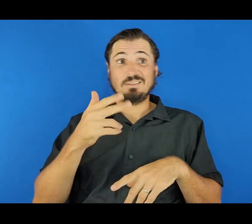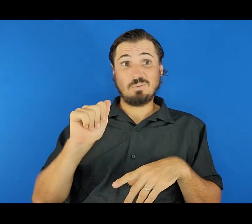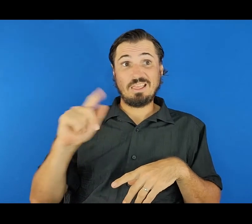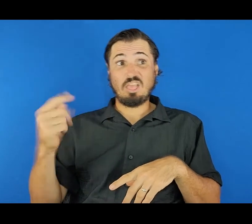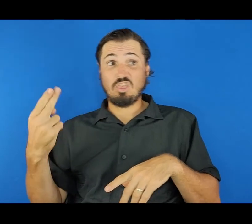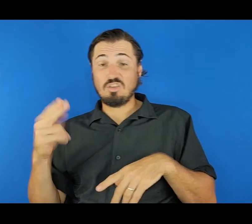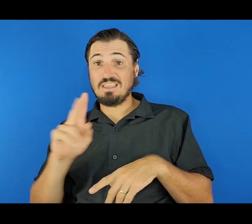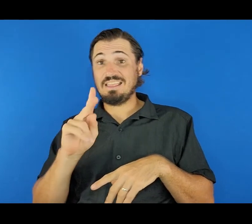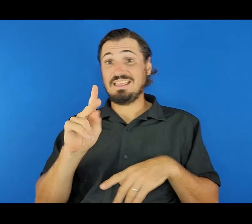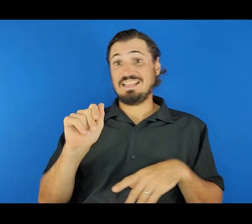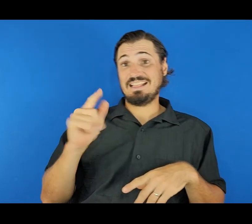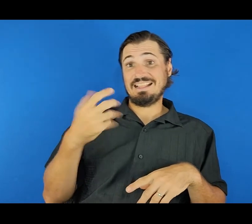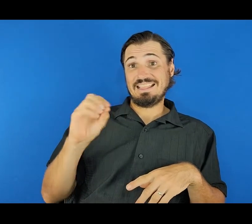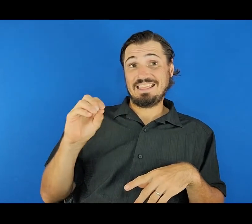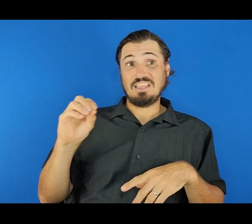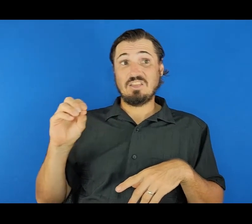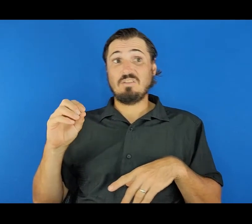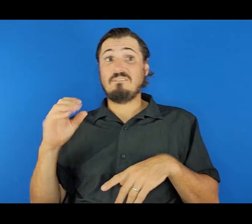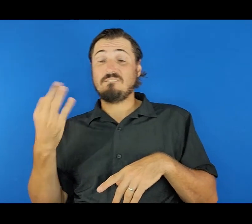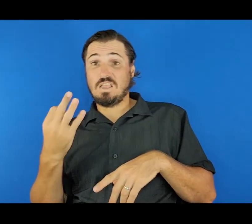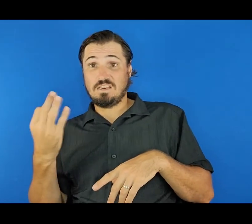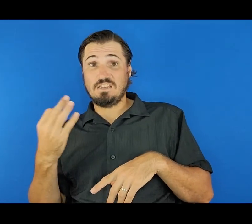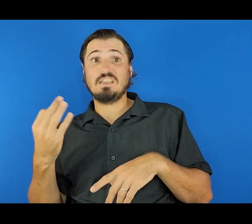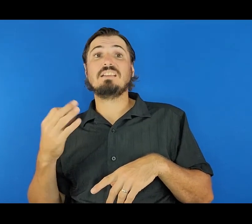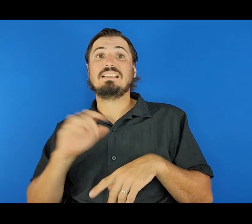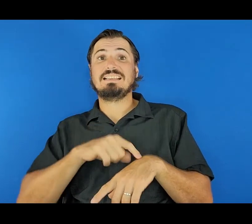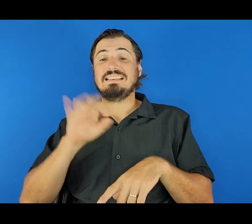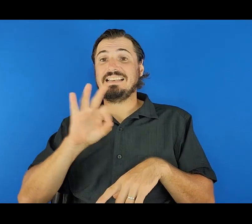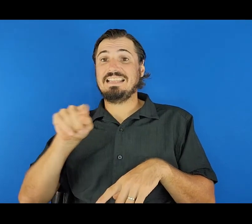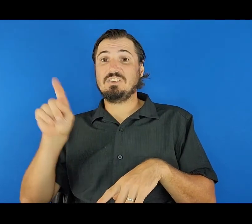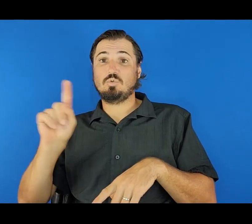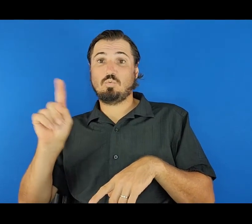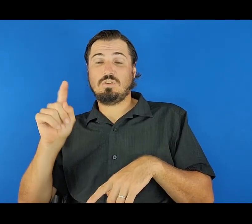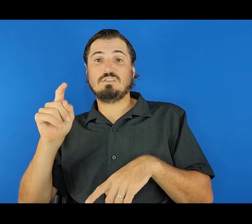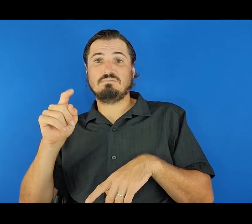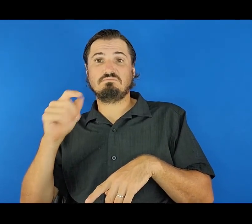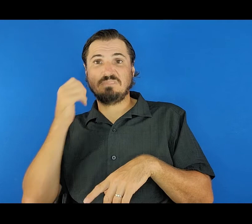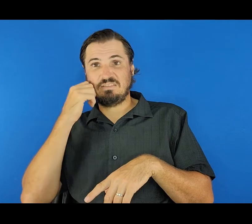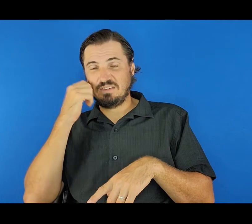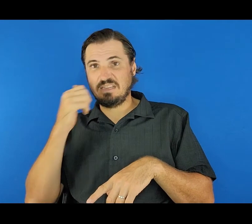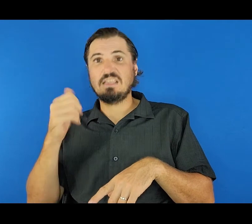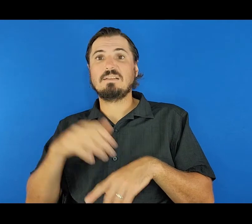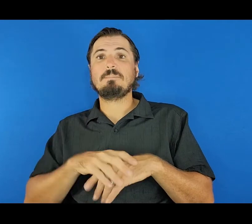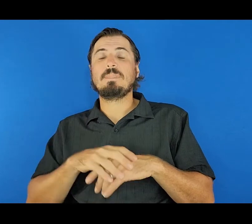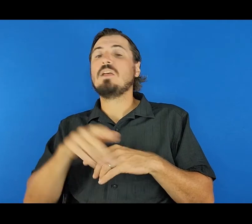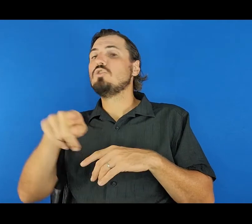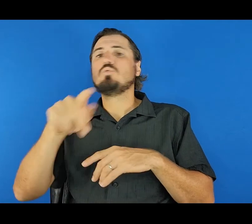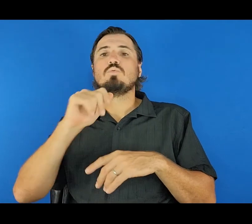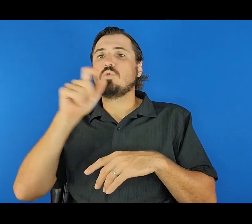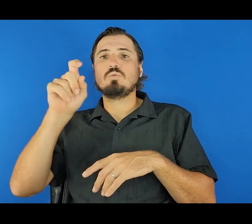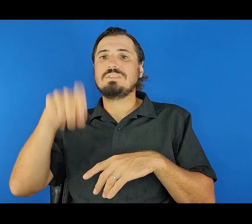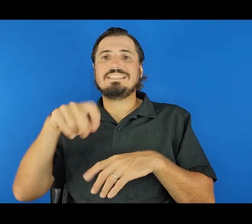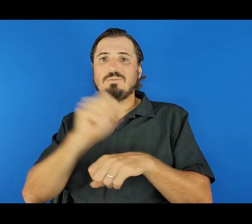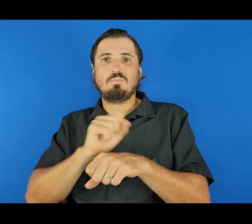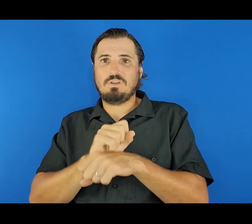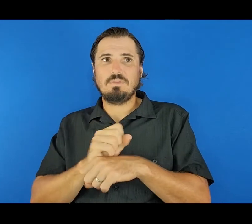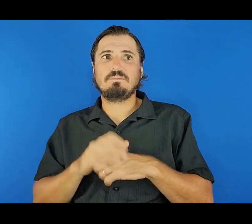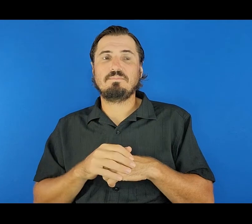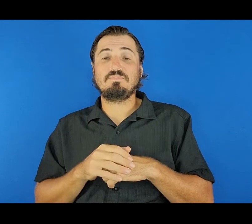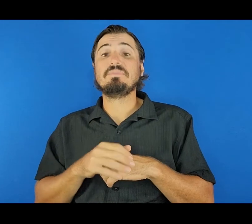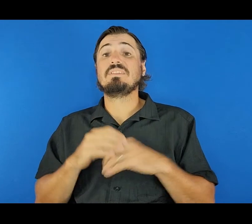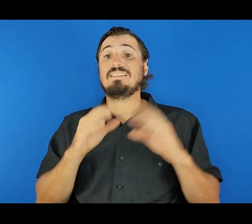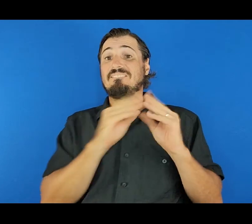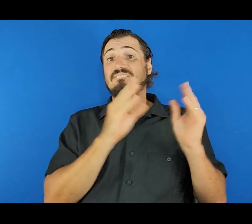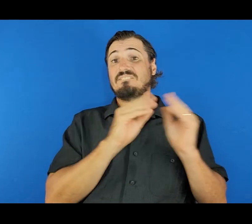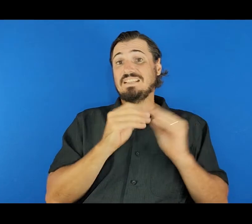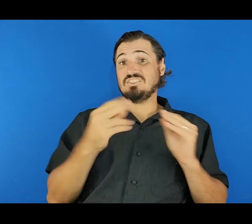on Thursday, Kalaheo on Friday from 9 to 1 each day. No appointments are needed. Results are provided the